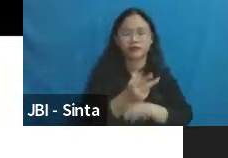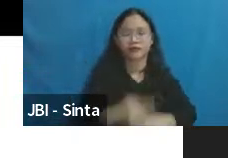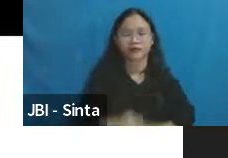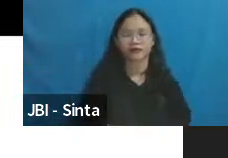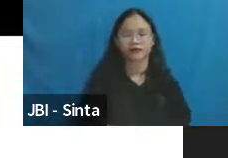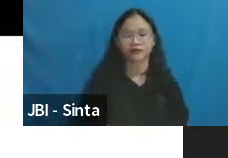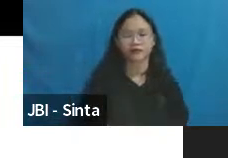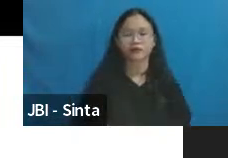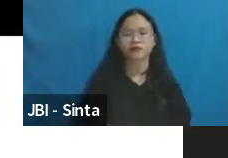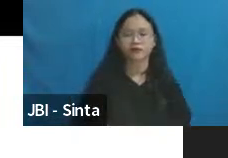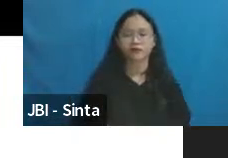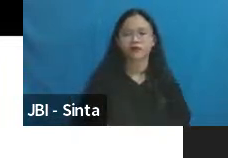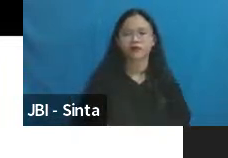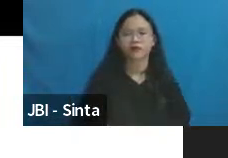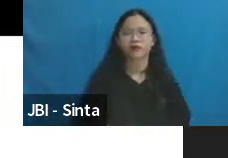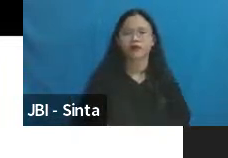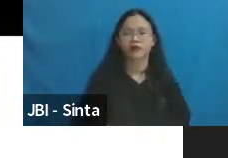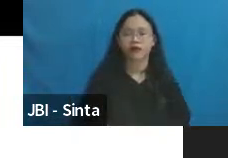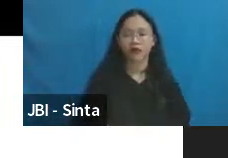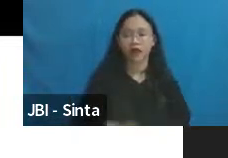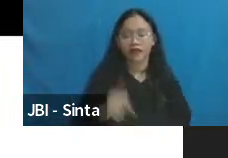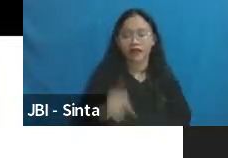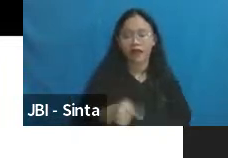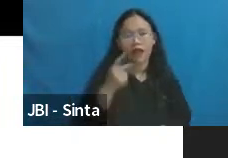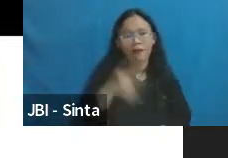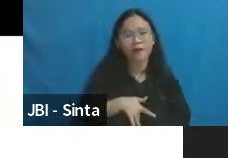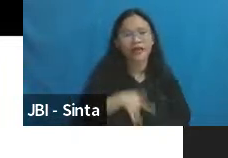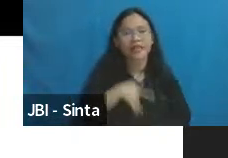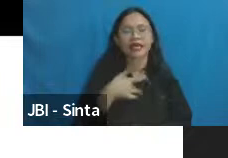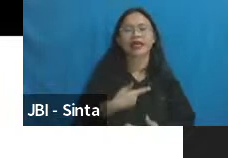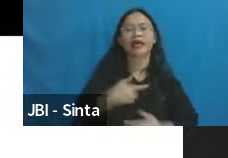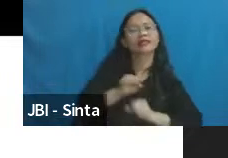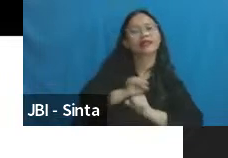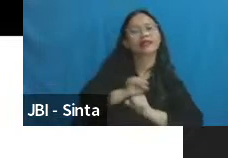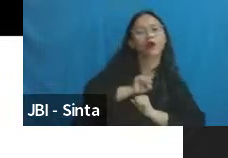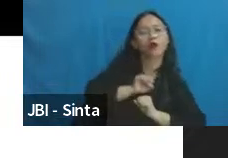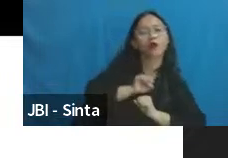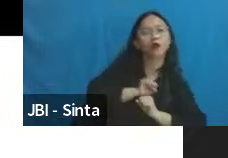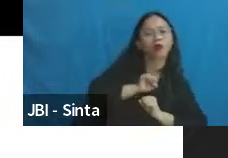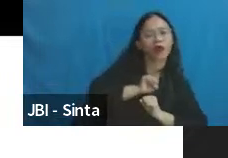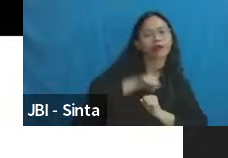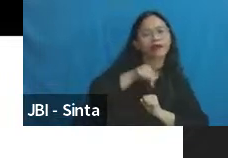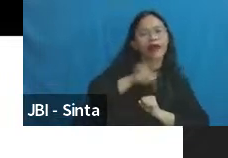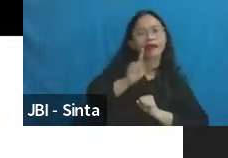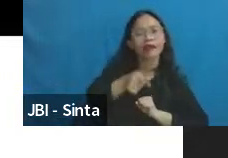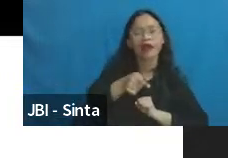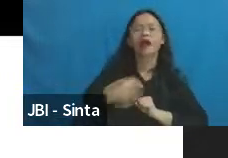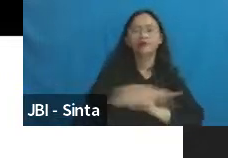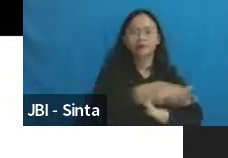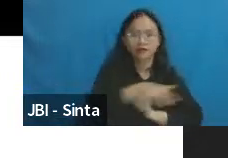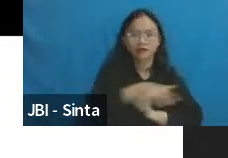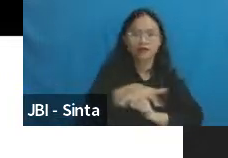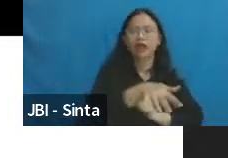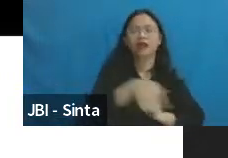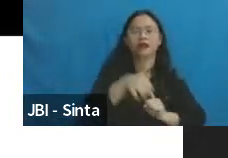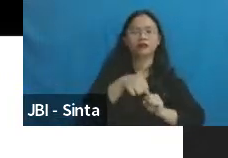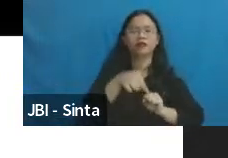a climate of fear and insecurity among people who are trying to do their work and in trying